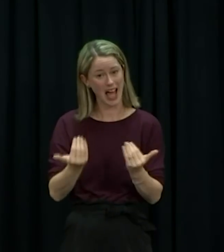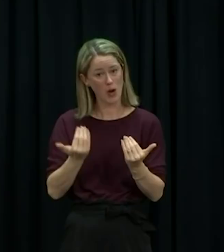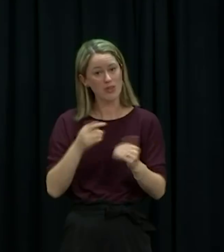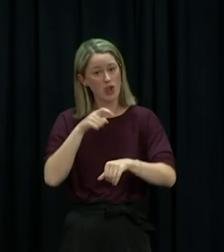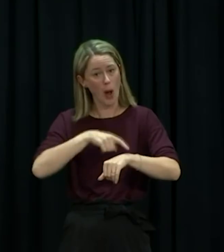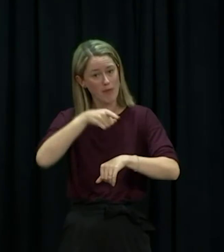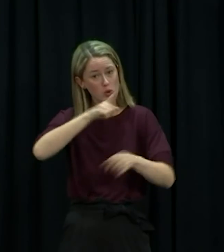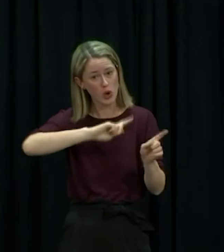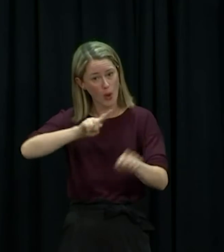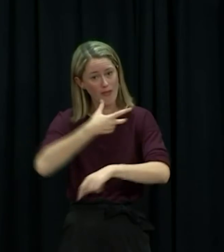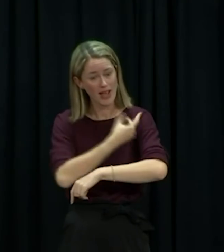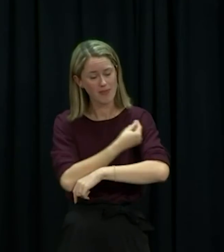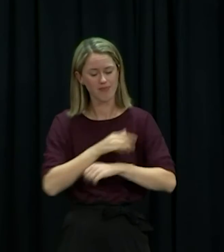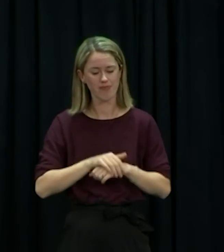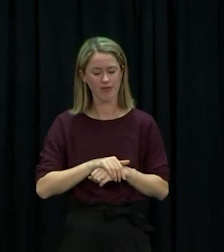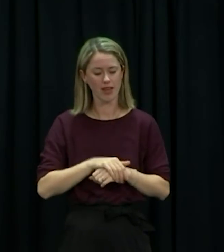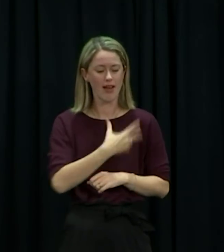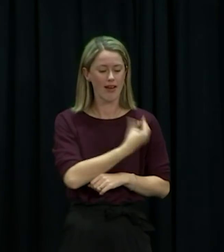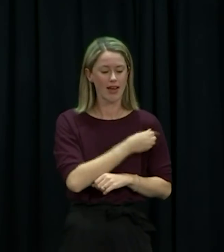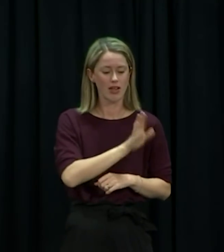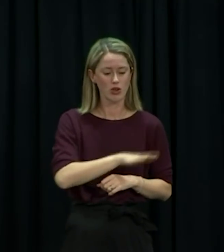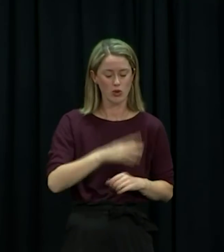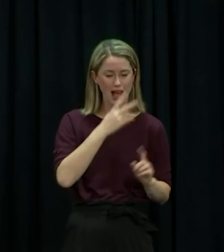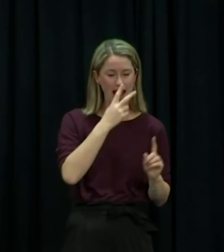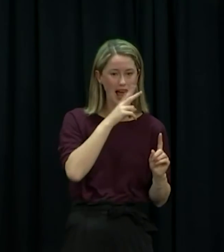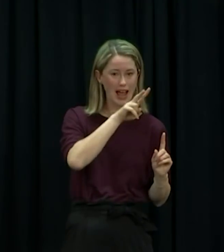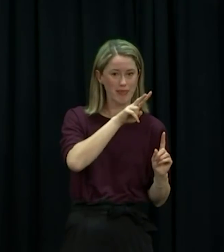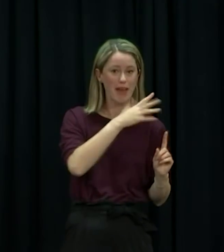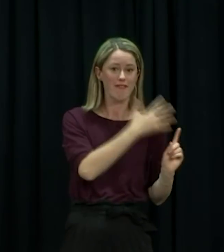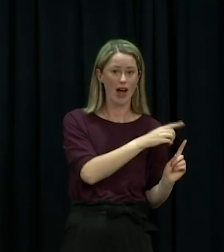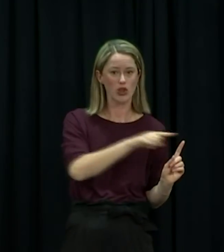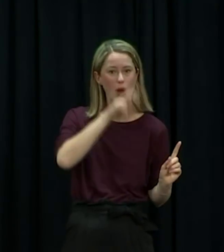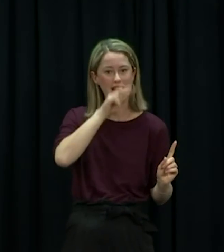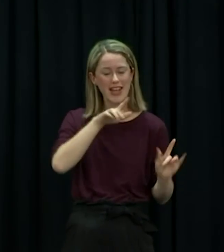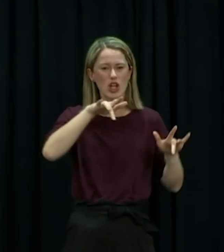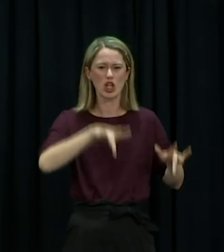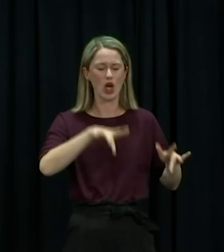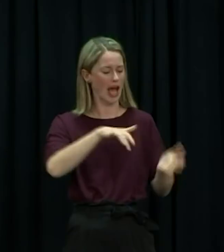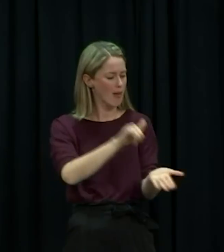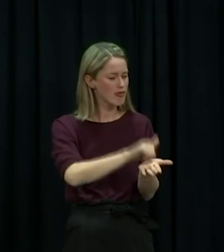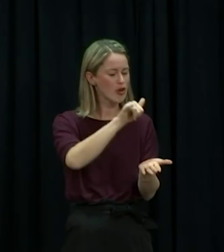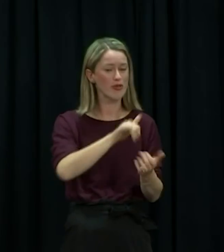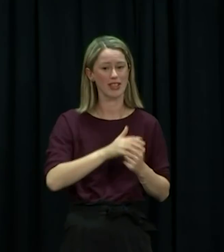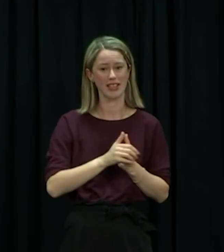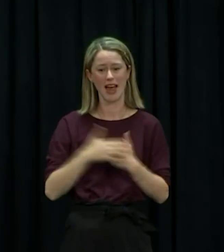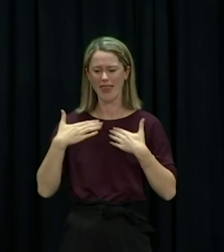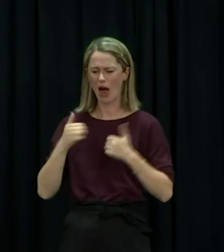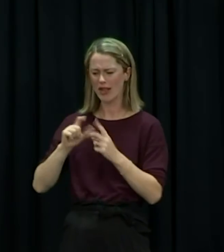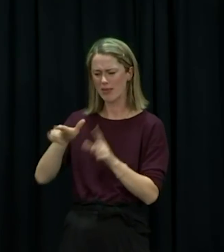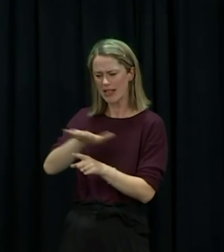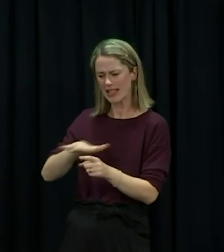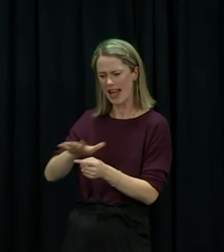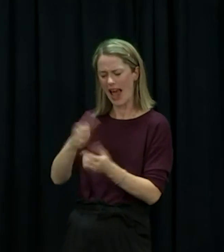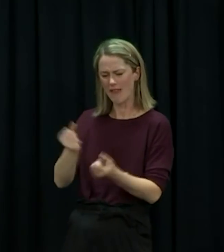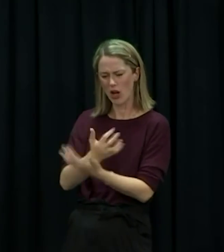step. Vaccinations for children aged 11 to 5 are not yet approved, and the health and disability sector includes a range